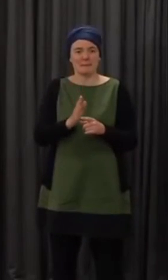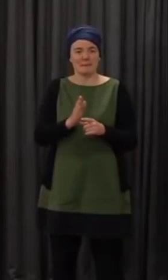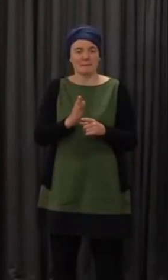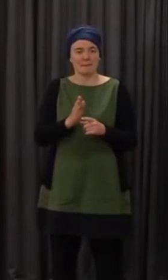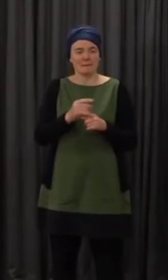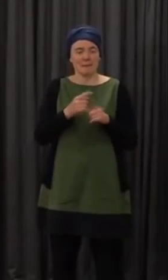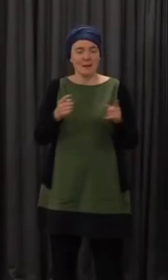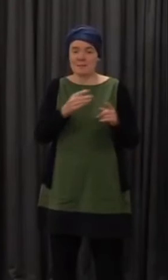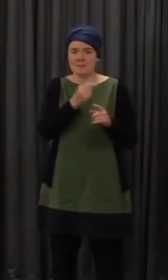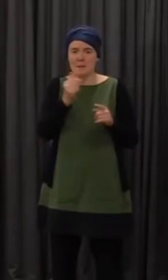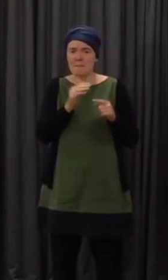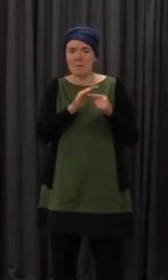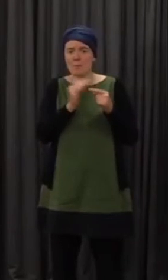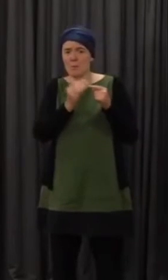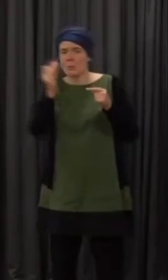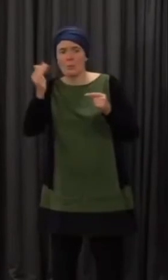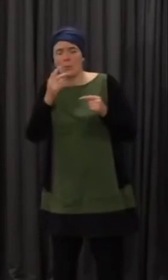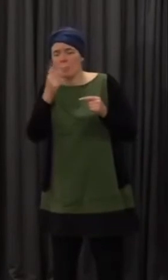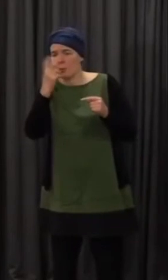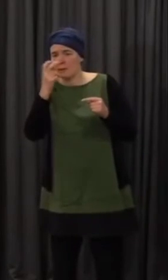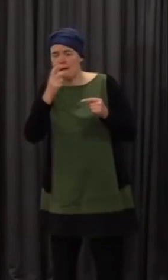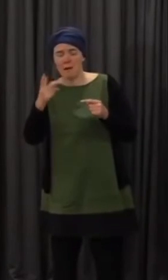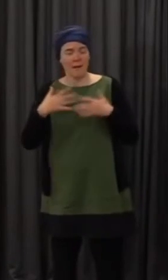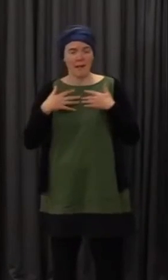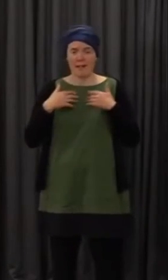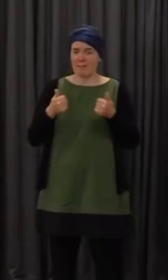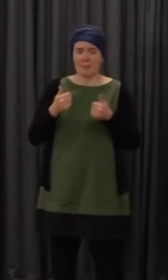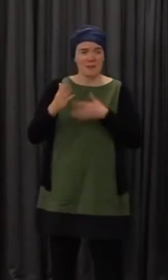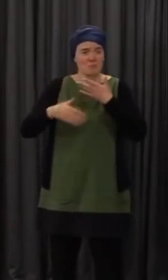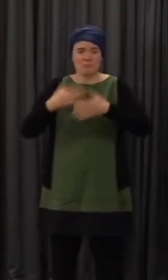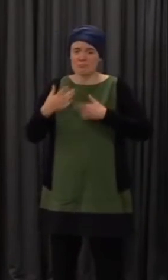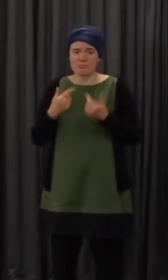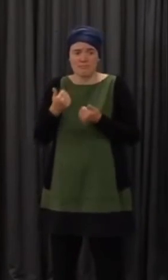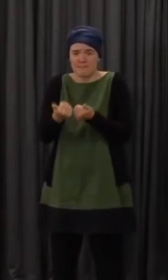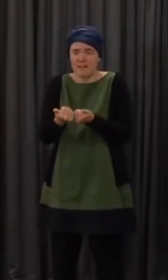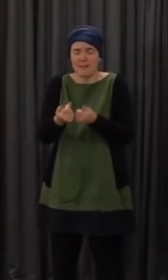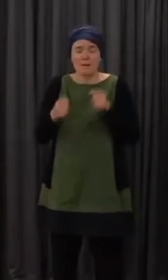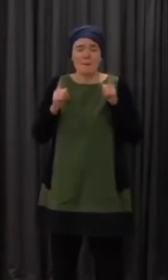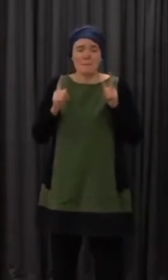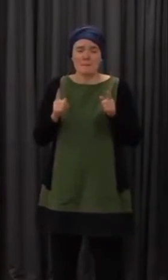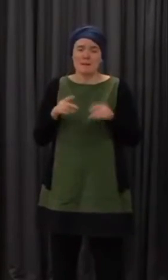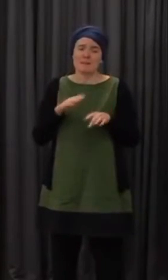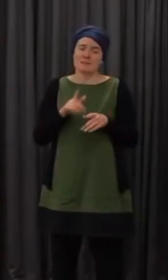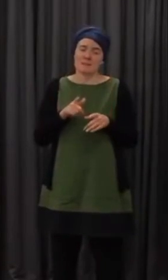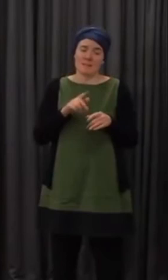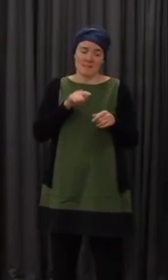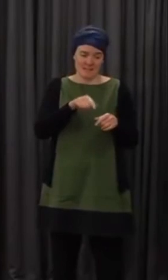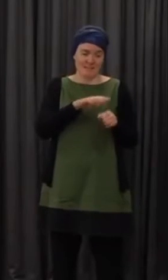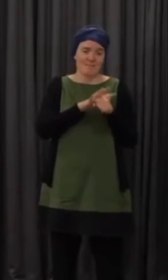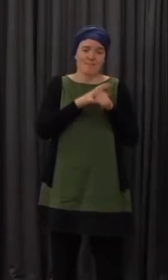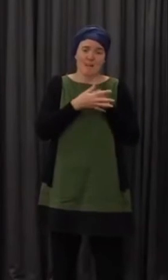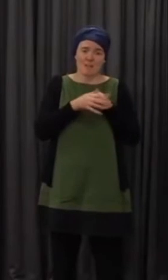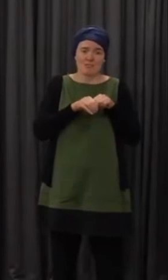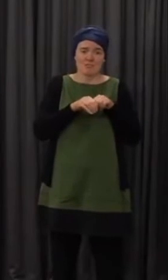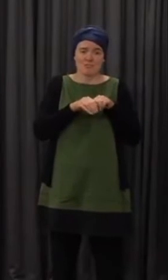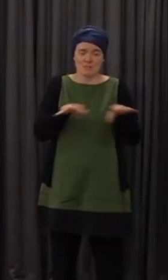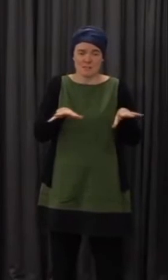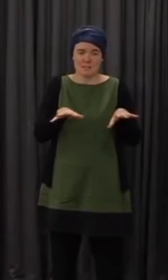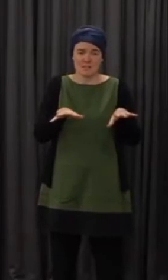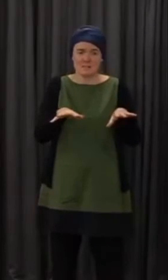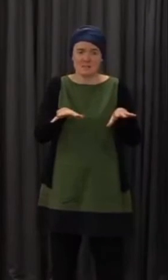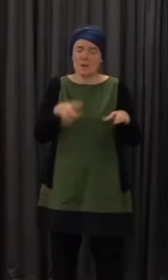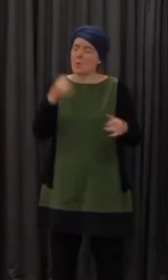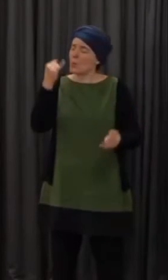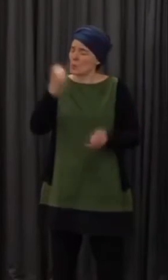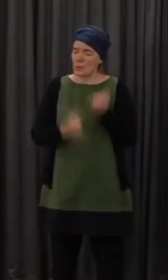very healthy and very capable, but this virus does attack disproportionately people who are